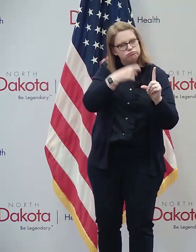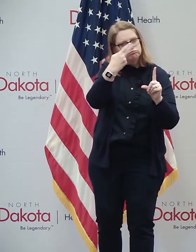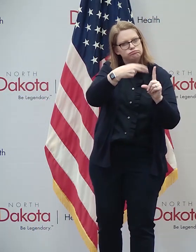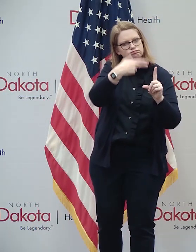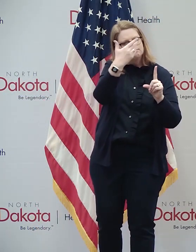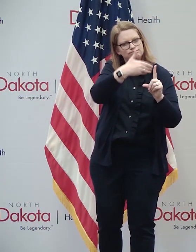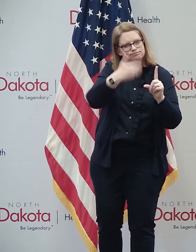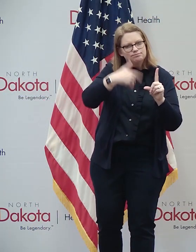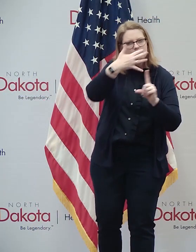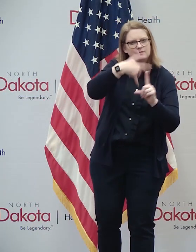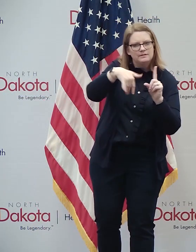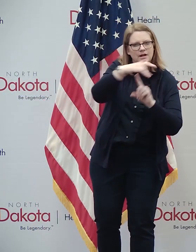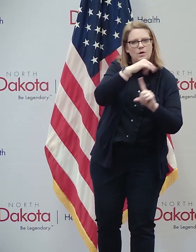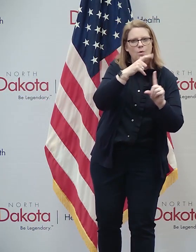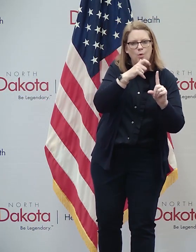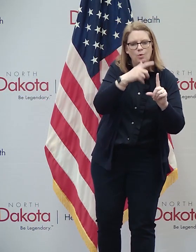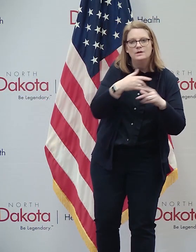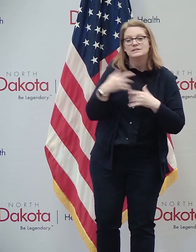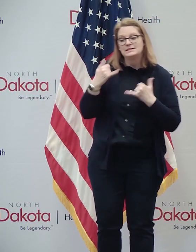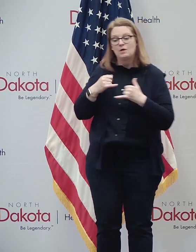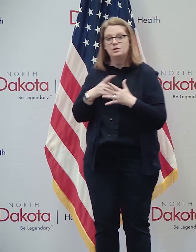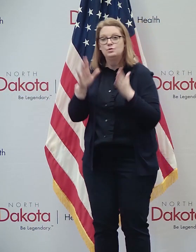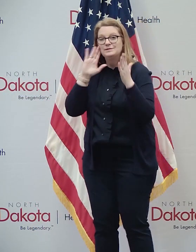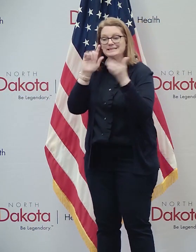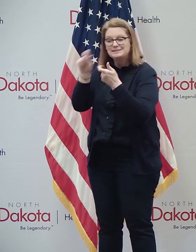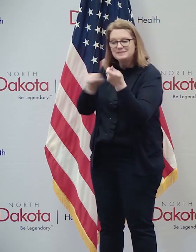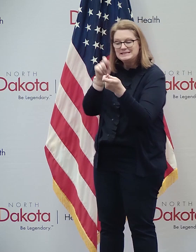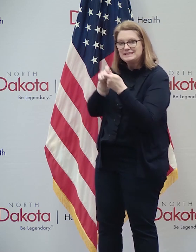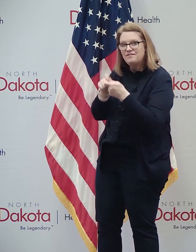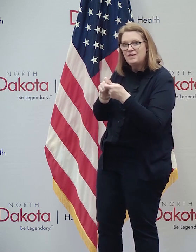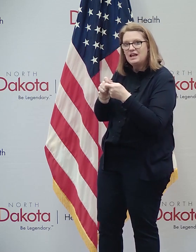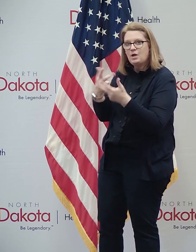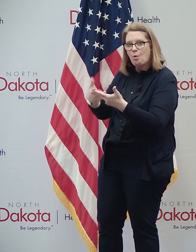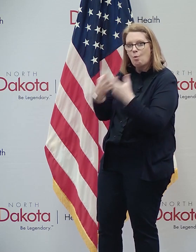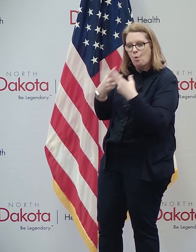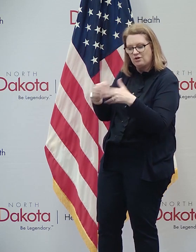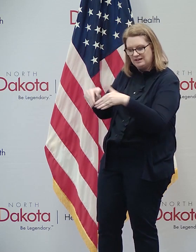and make sure that we can do targeted quarantine as opposed to the generalized